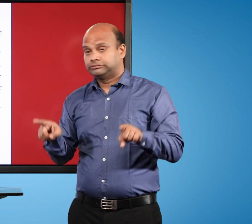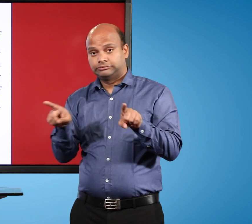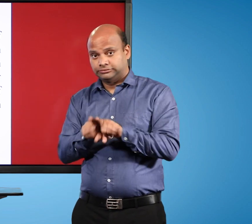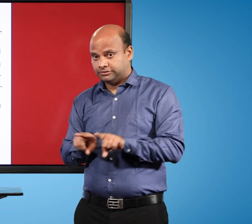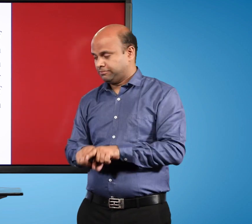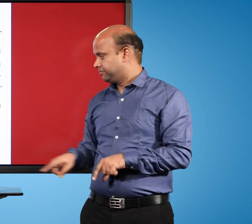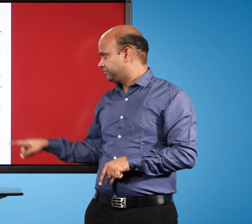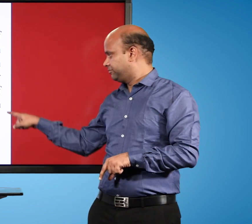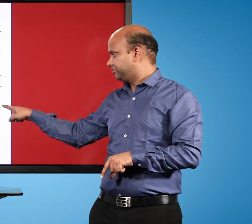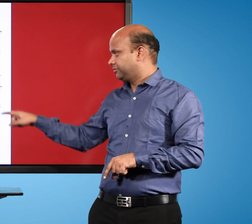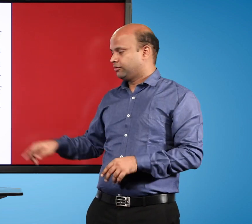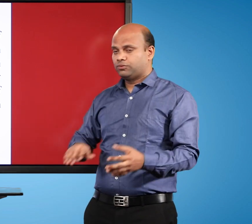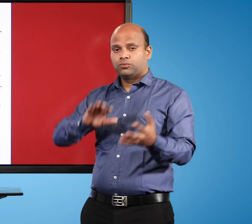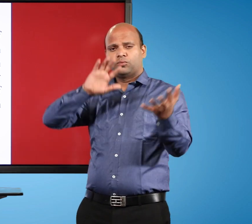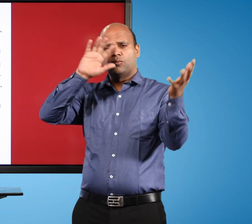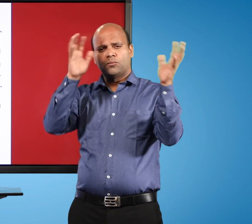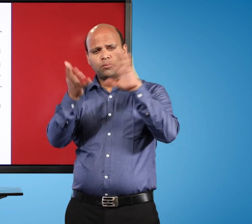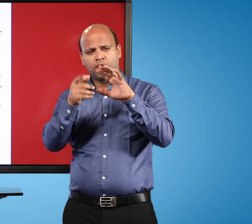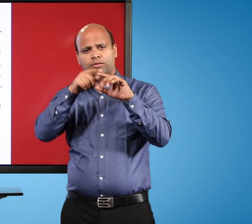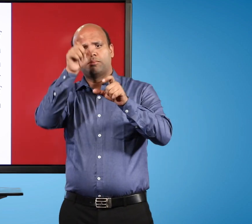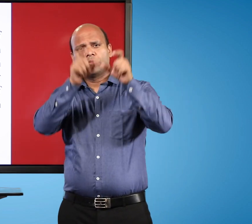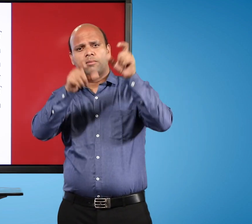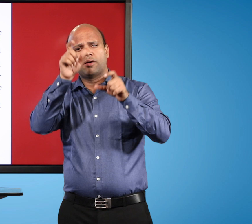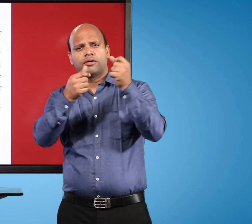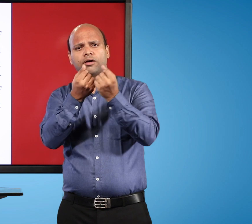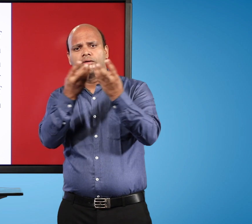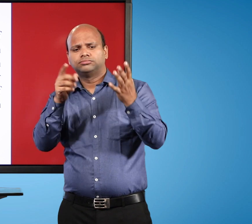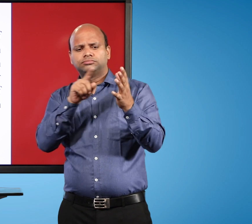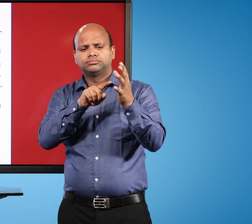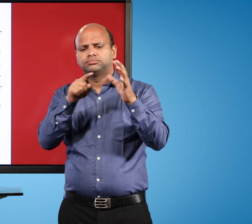The number of people in the whole world can also be counted.